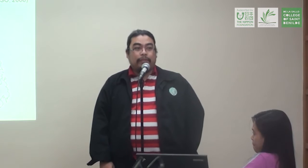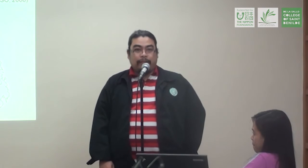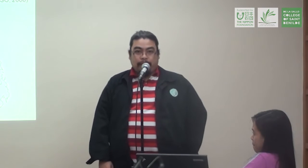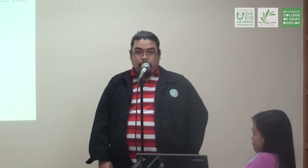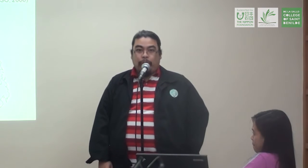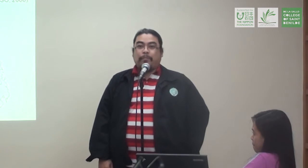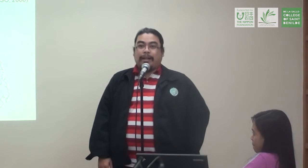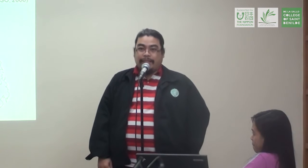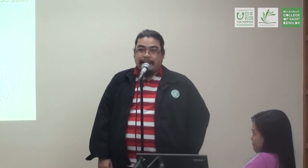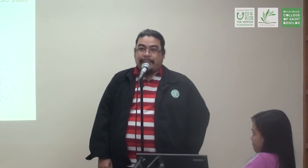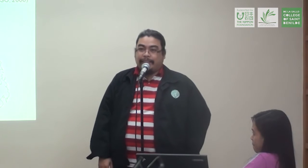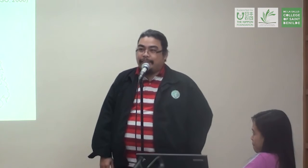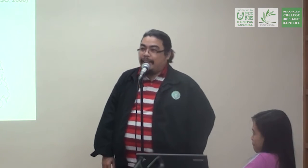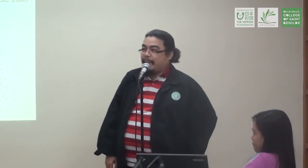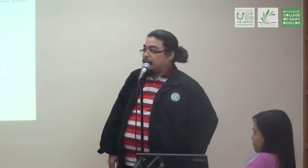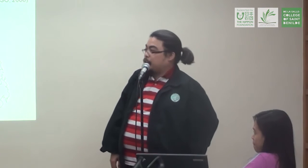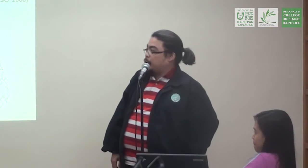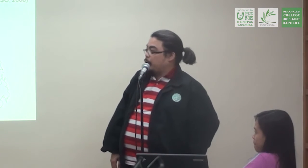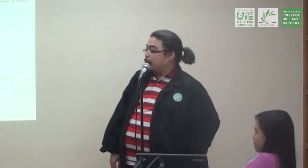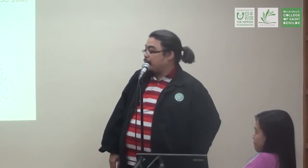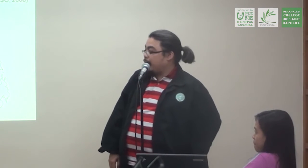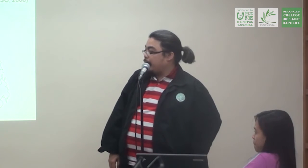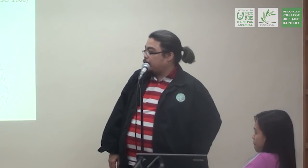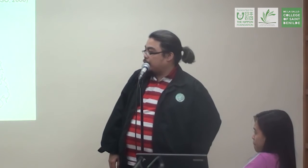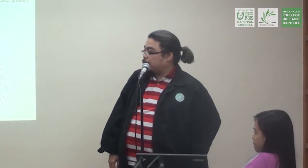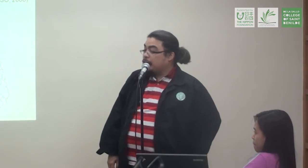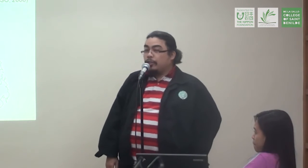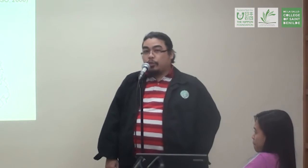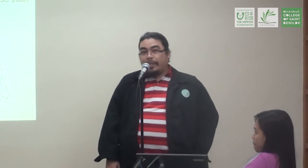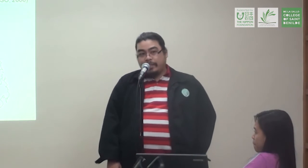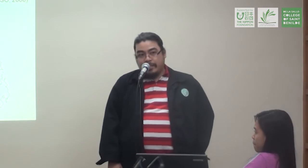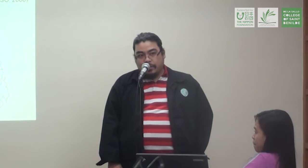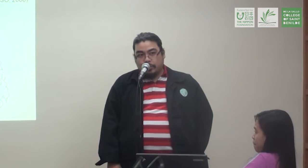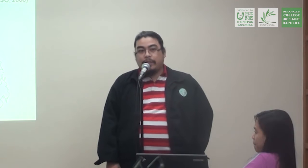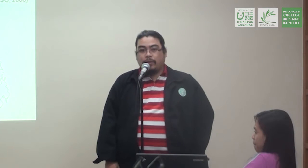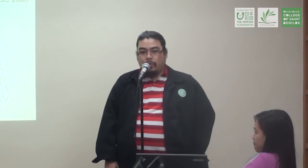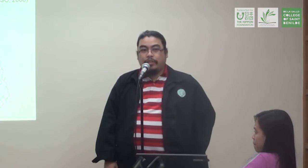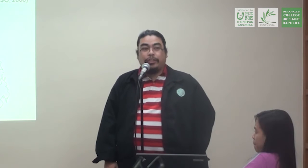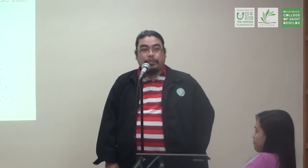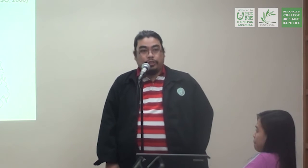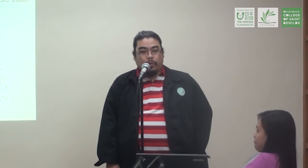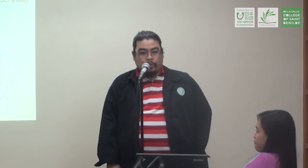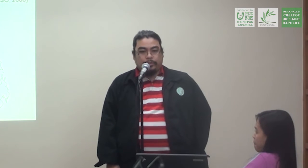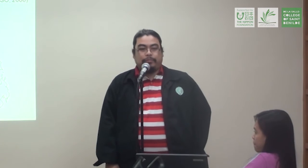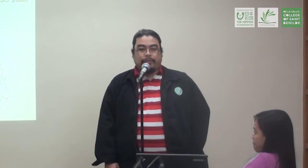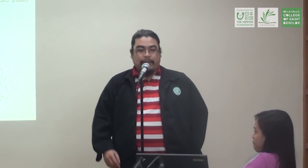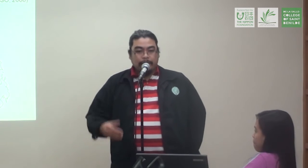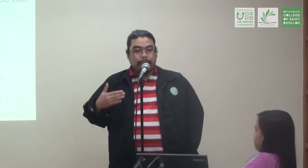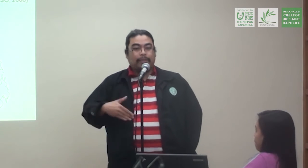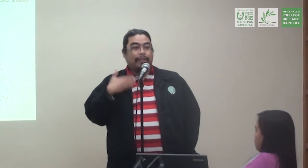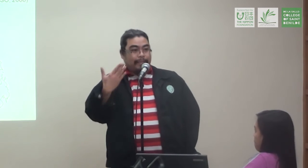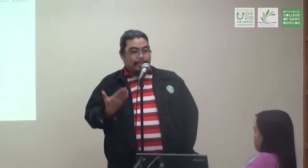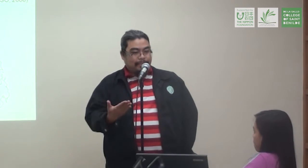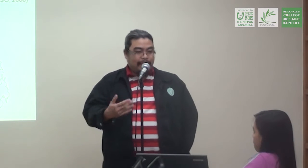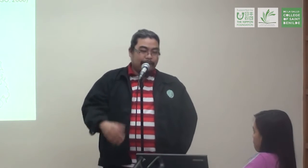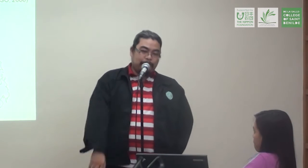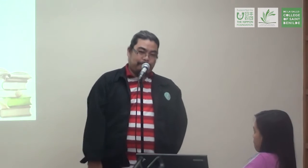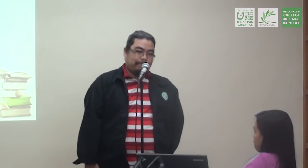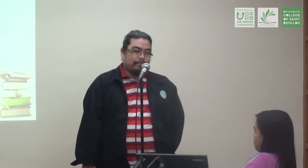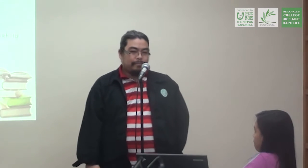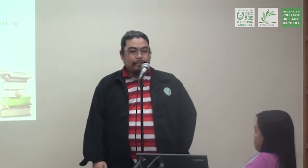students, way back then in SDS. So, the mean age is 21 years old. Okay?